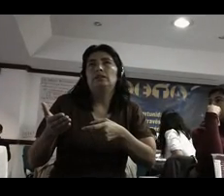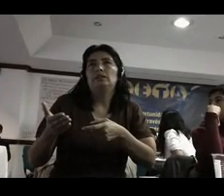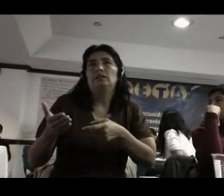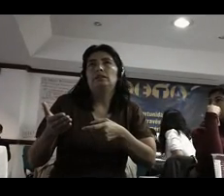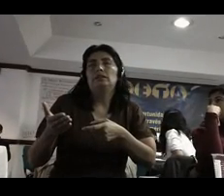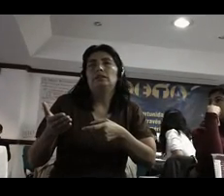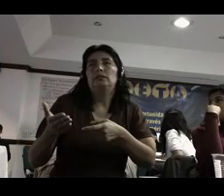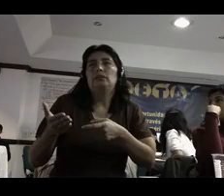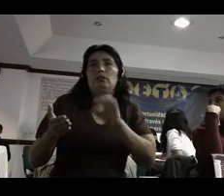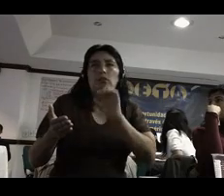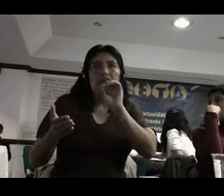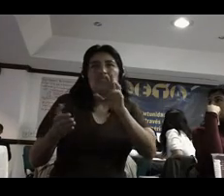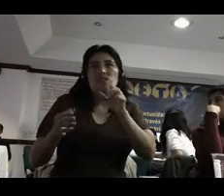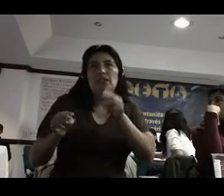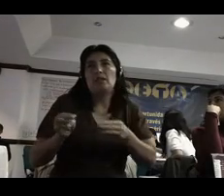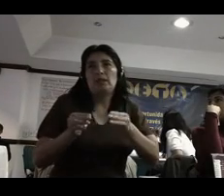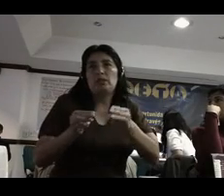Next one, please, David.